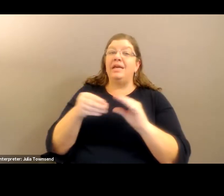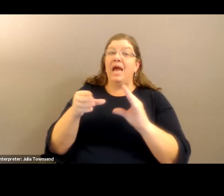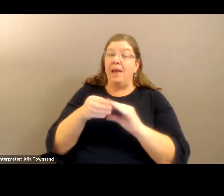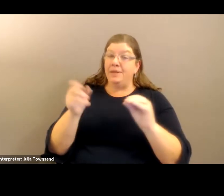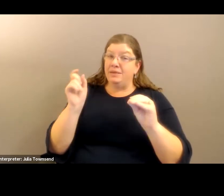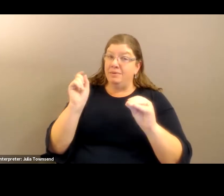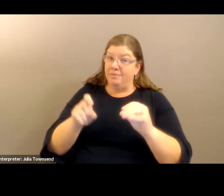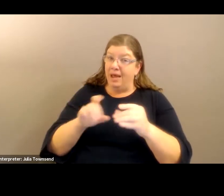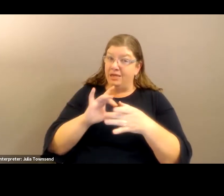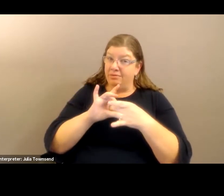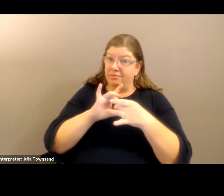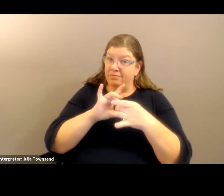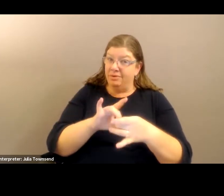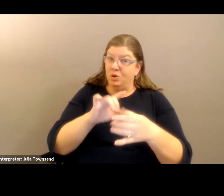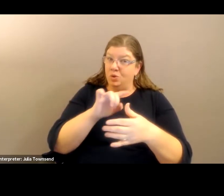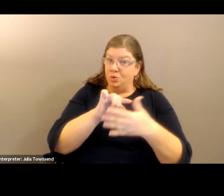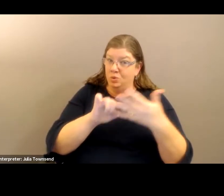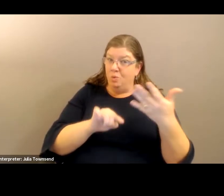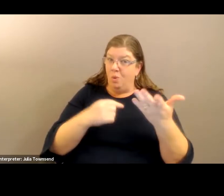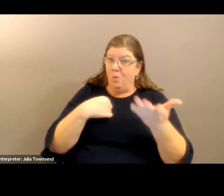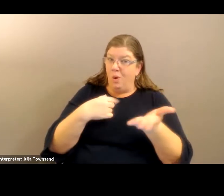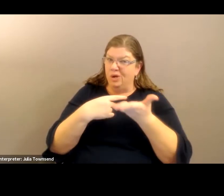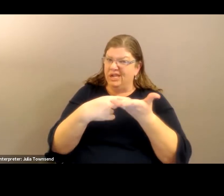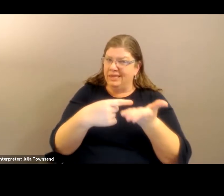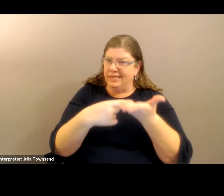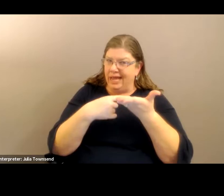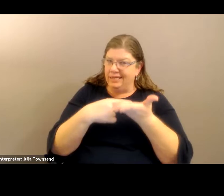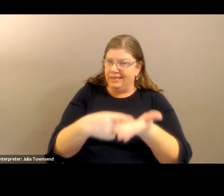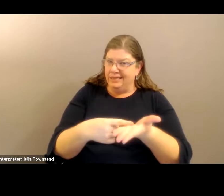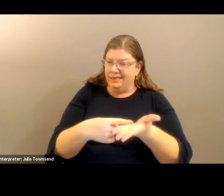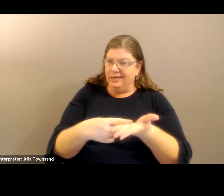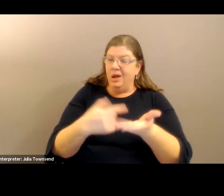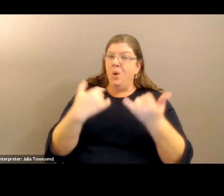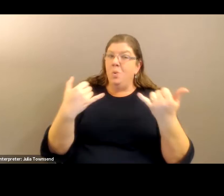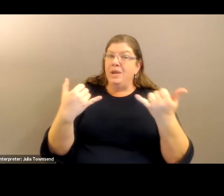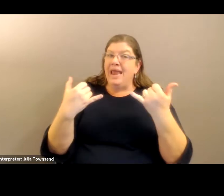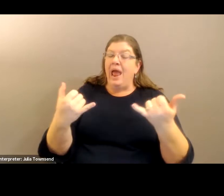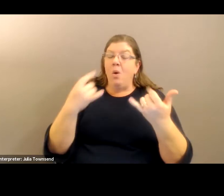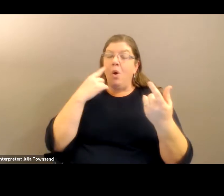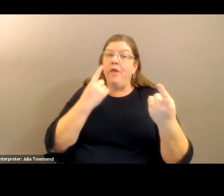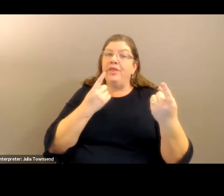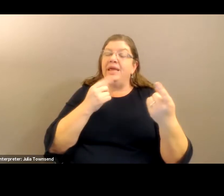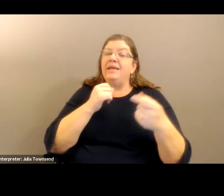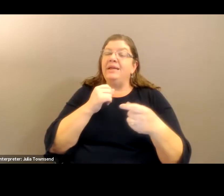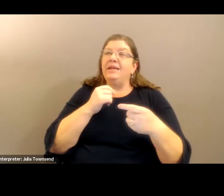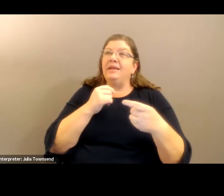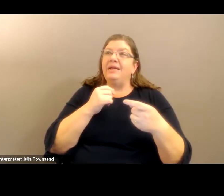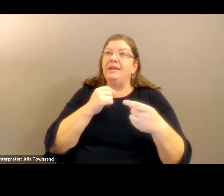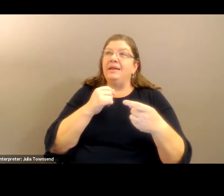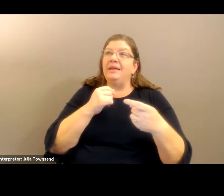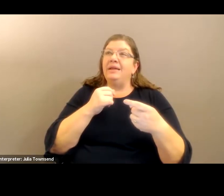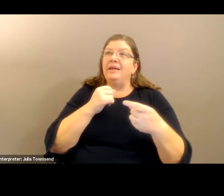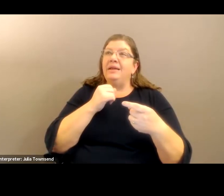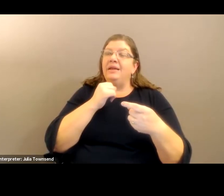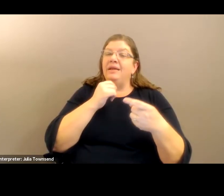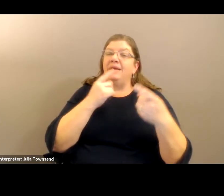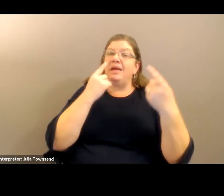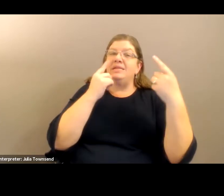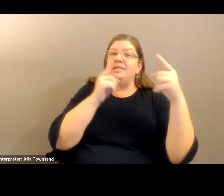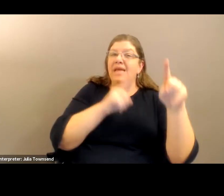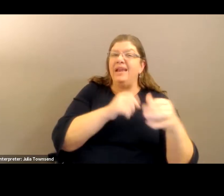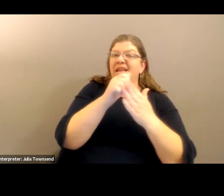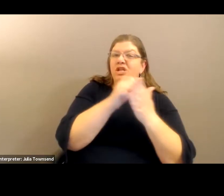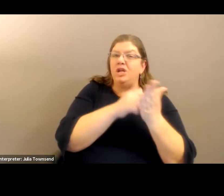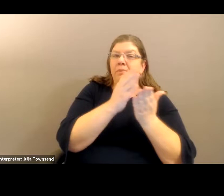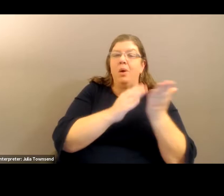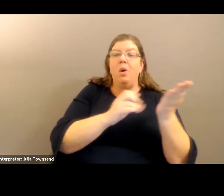to respond to the item that we're on, and it was on we're on non-consent agenda items. Oh, no problem. Then I'll